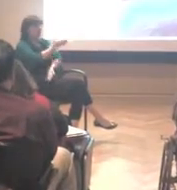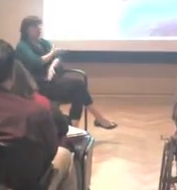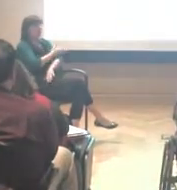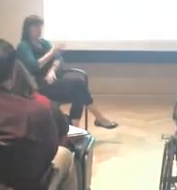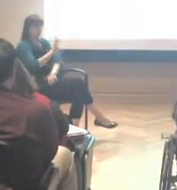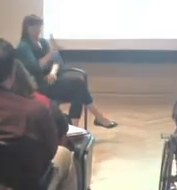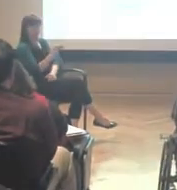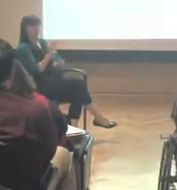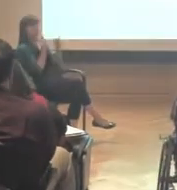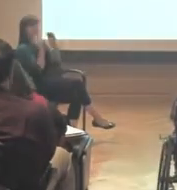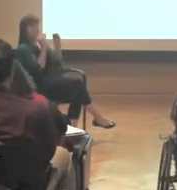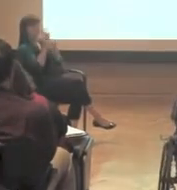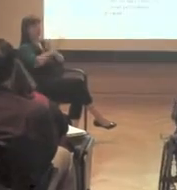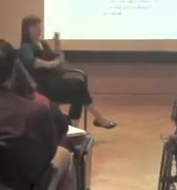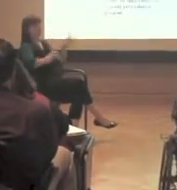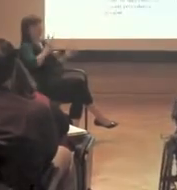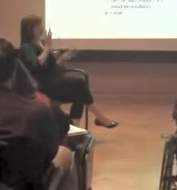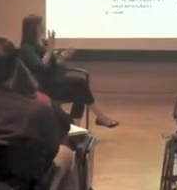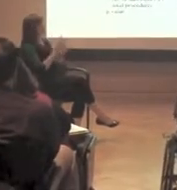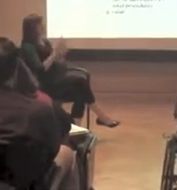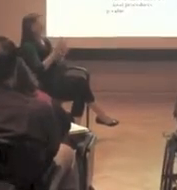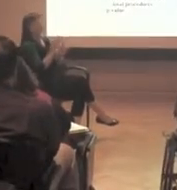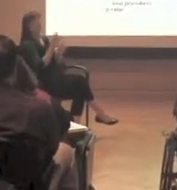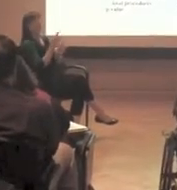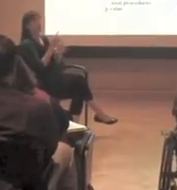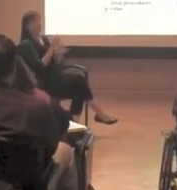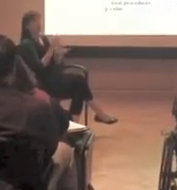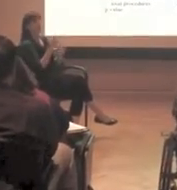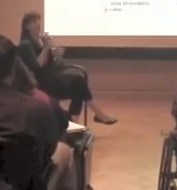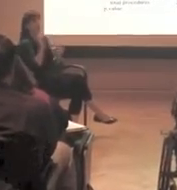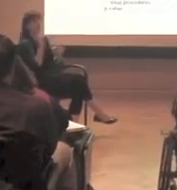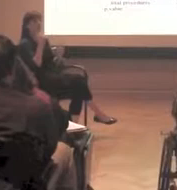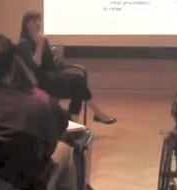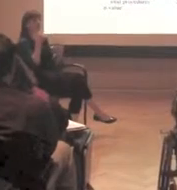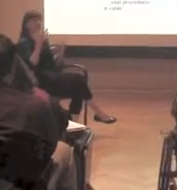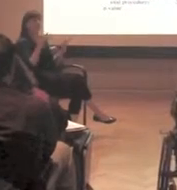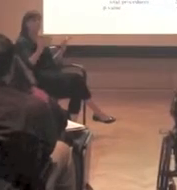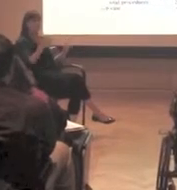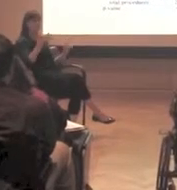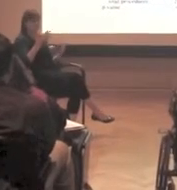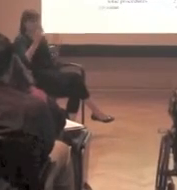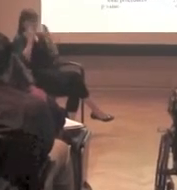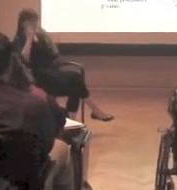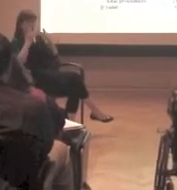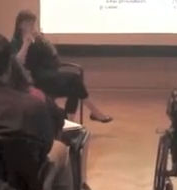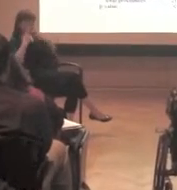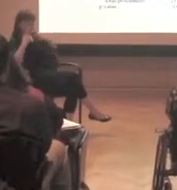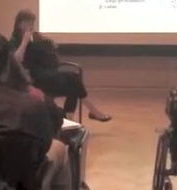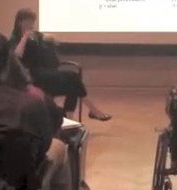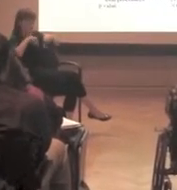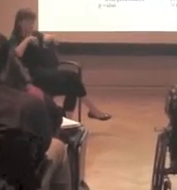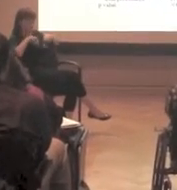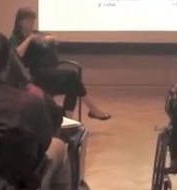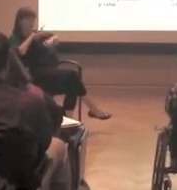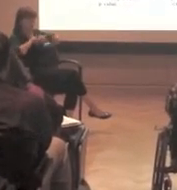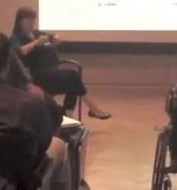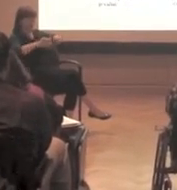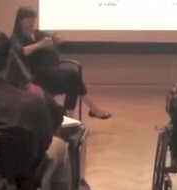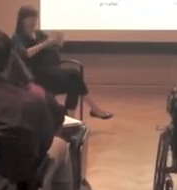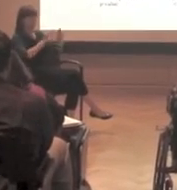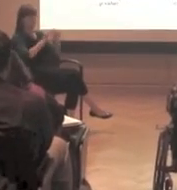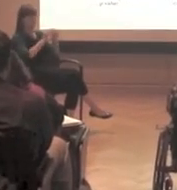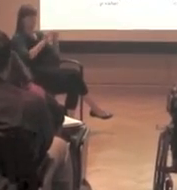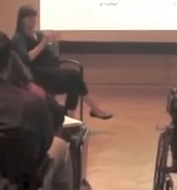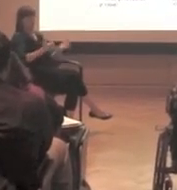topped the world, and so they've come back, and when we said, yeah, I don't know if that'll work in this population. It's different. We're